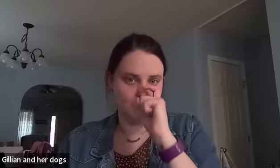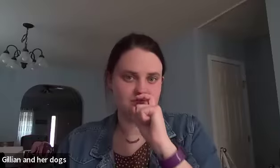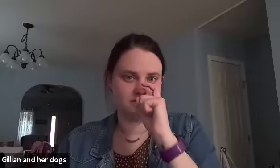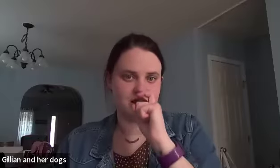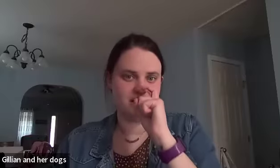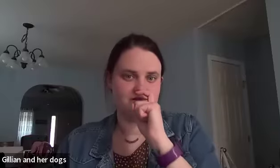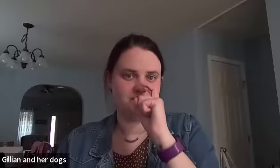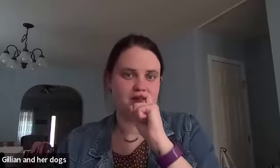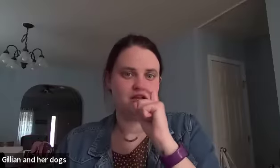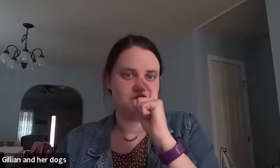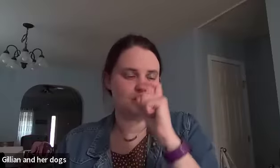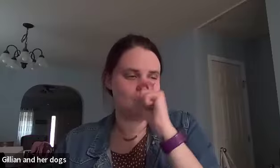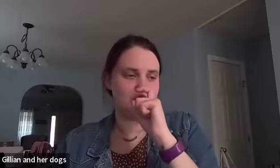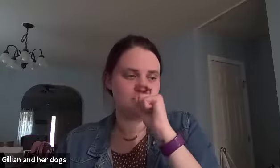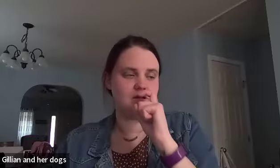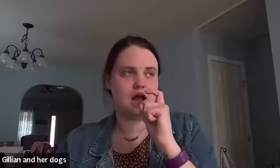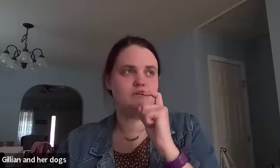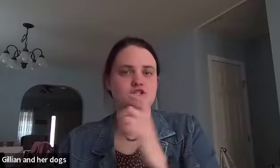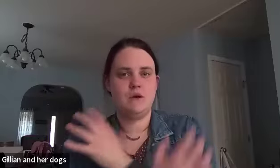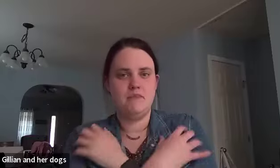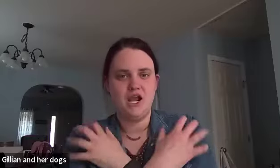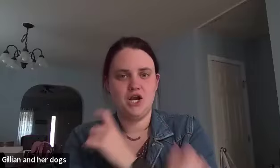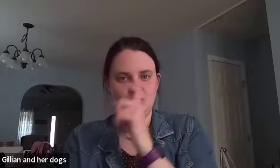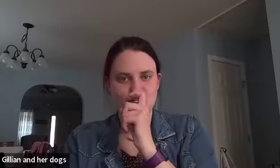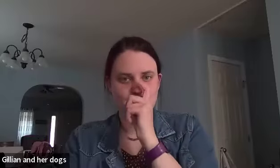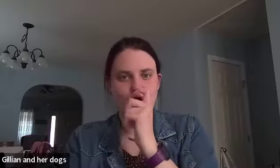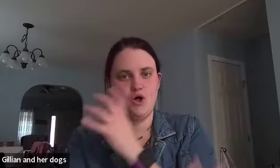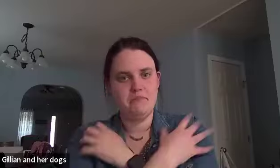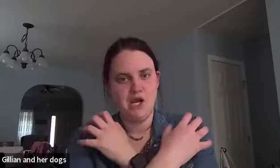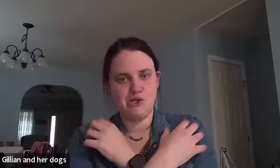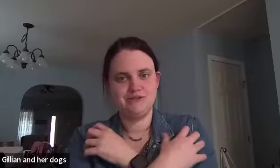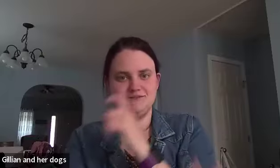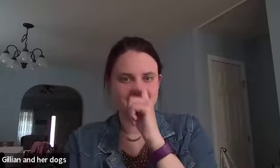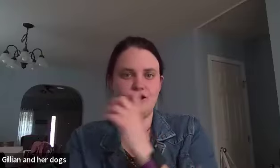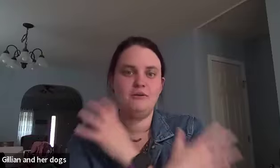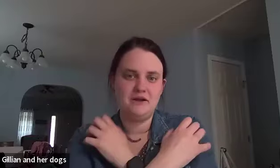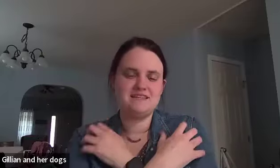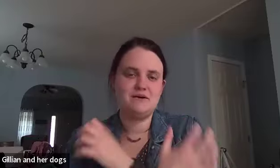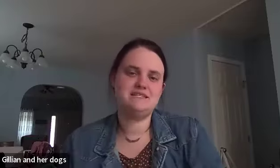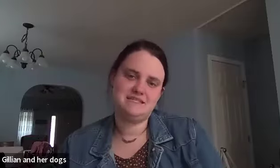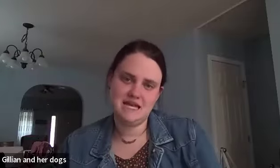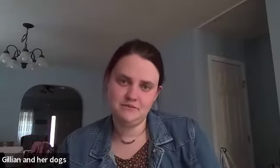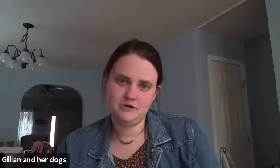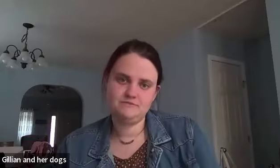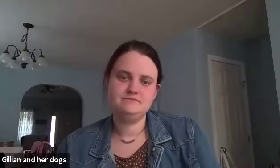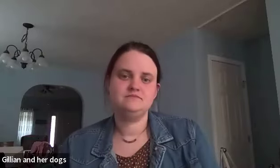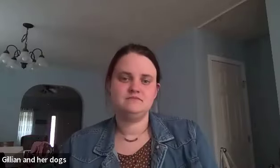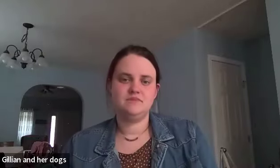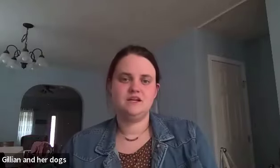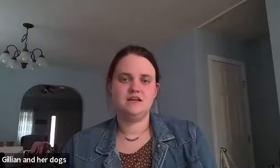doll, okay? So I would do a bear, doll, bear, doll, bear. That's how I say teddy bear